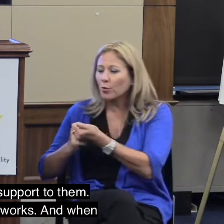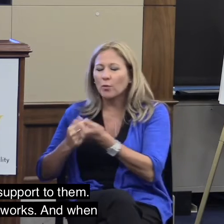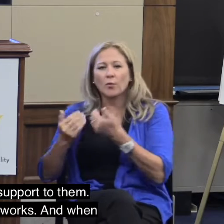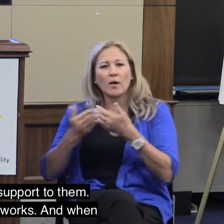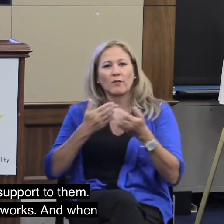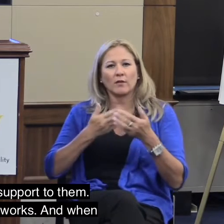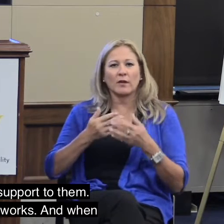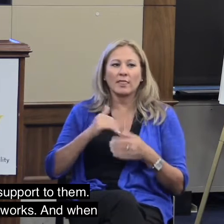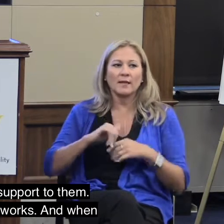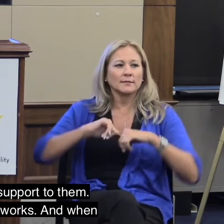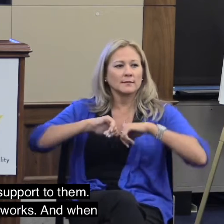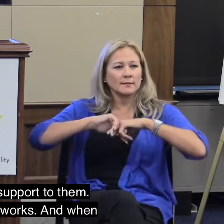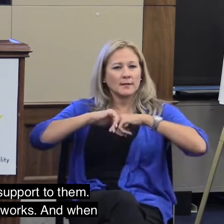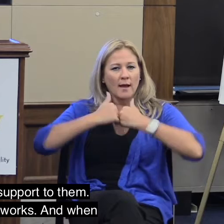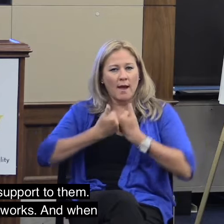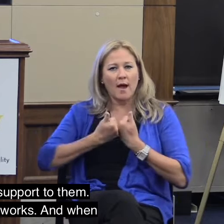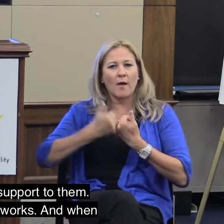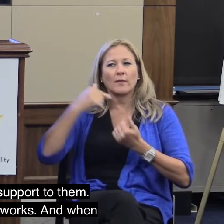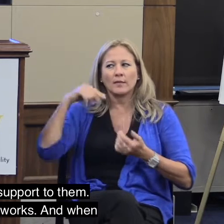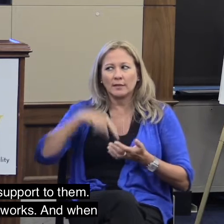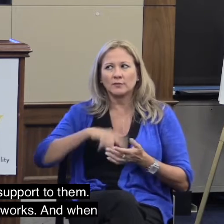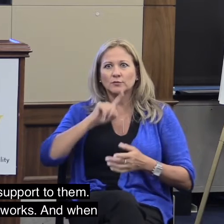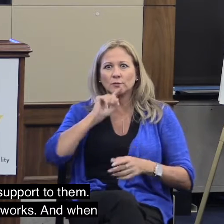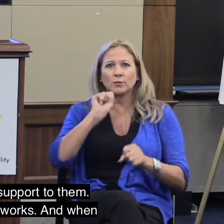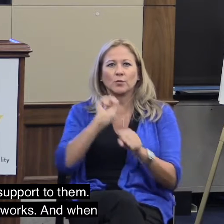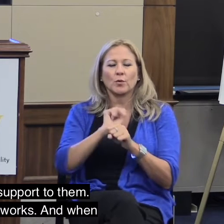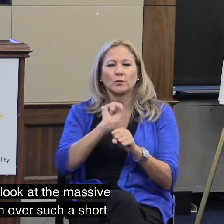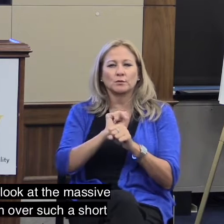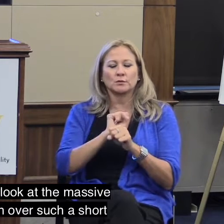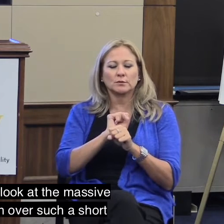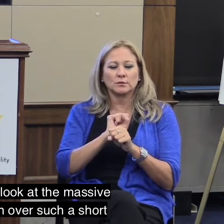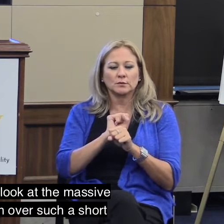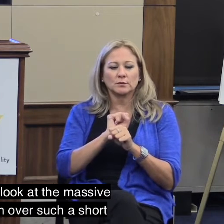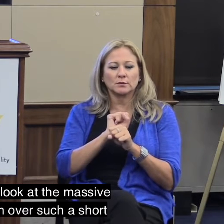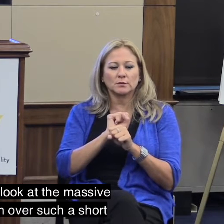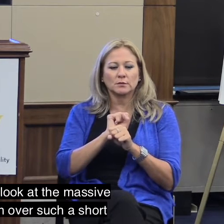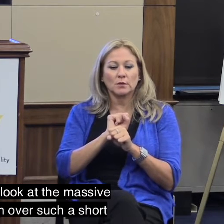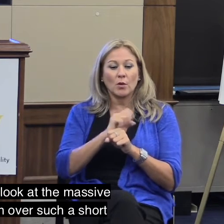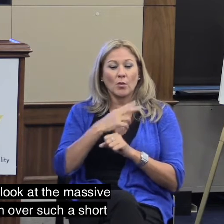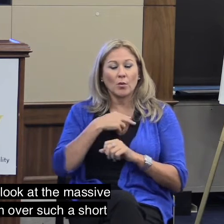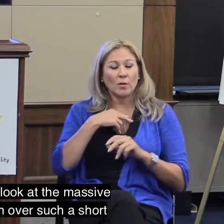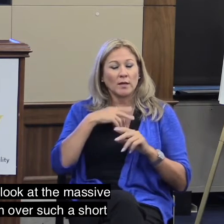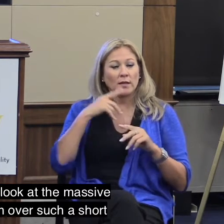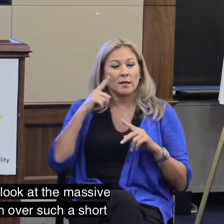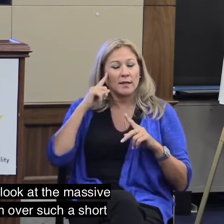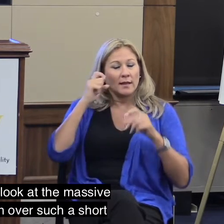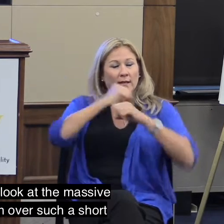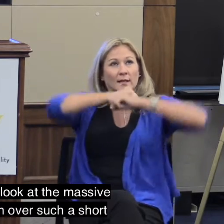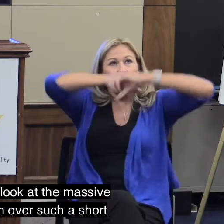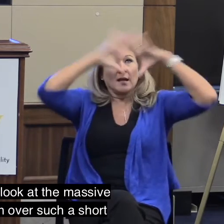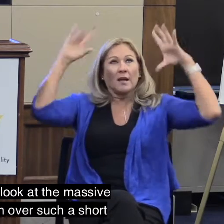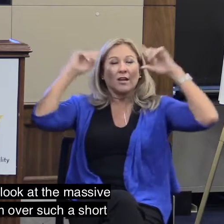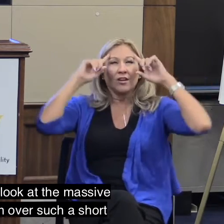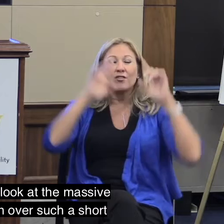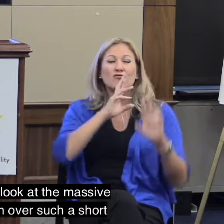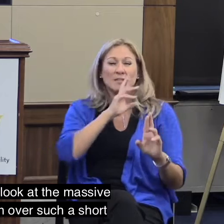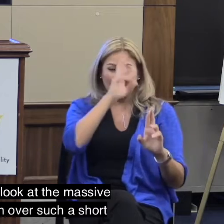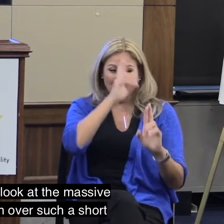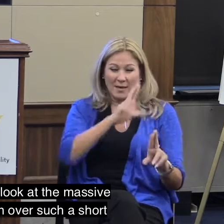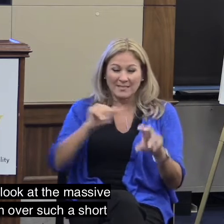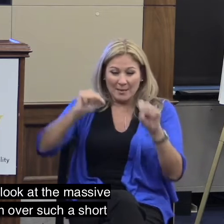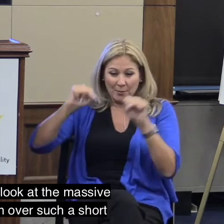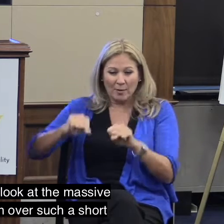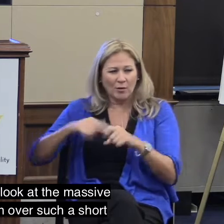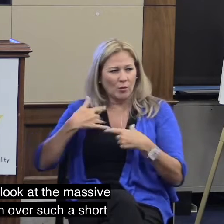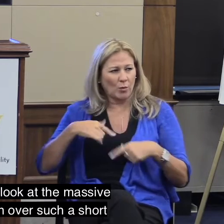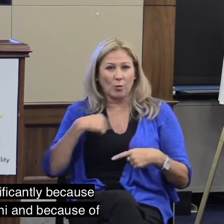is literally how this works. And when we look at respectability, look at the massive growth of this